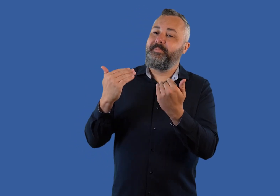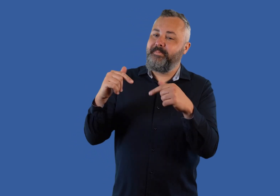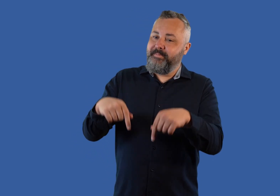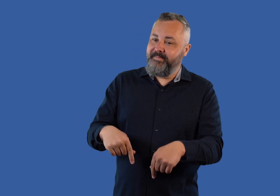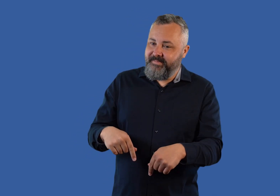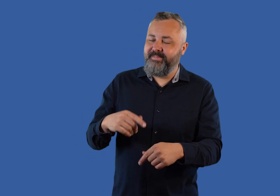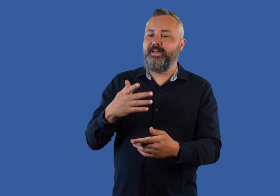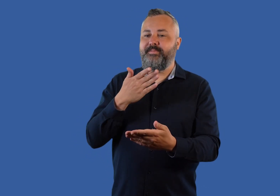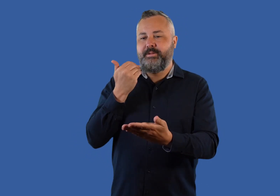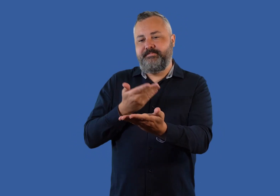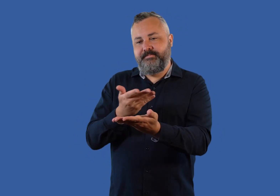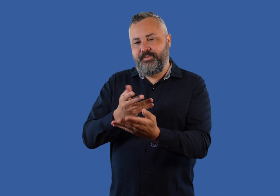Welcome, Lynette, and thanks for chatting.